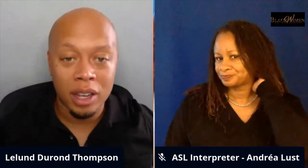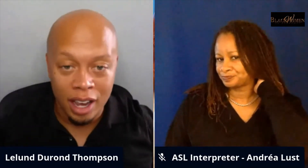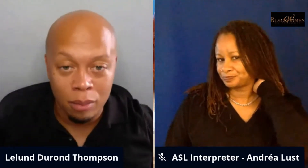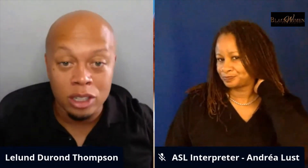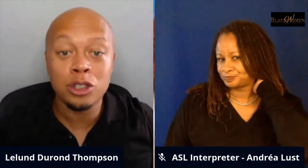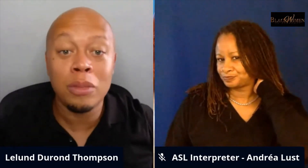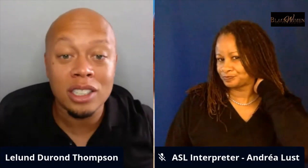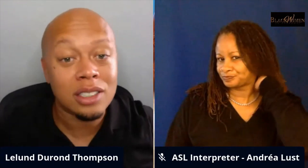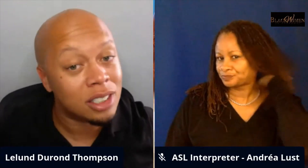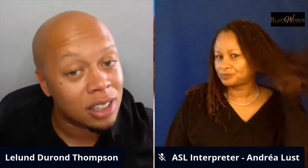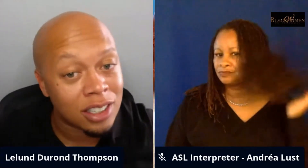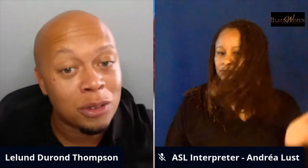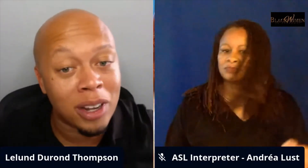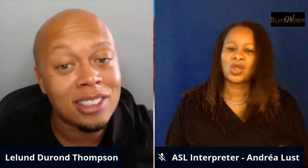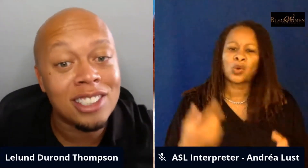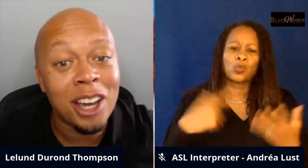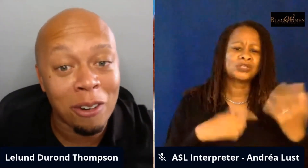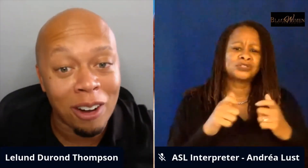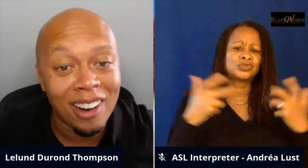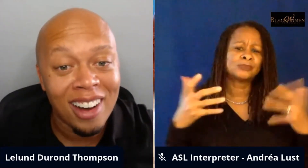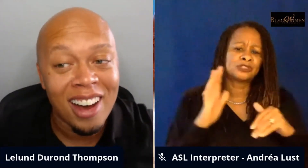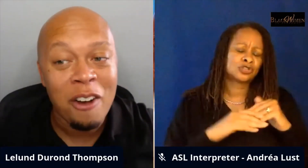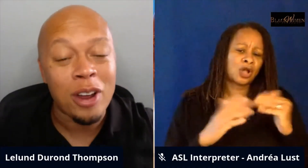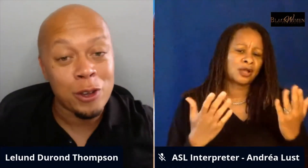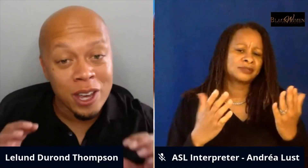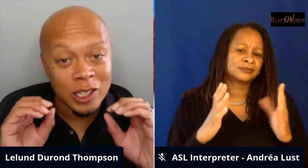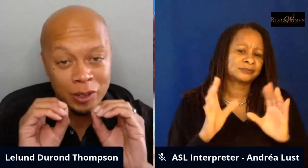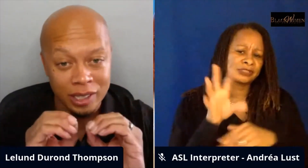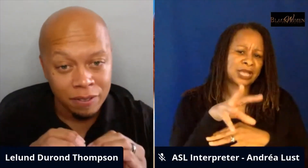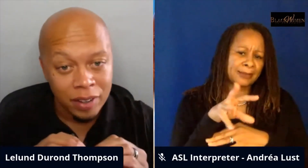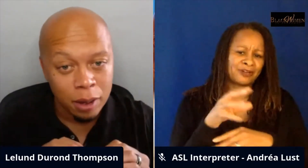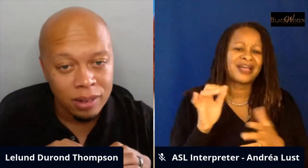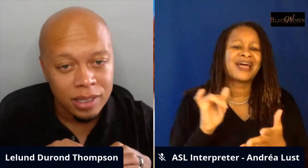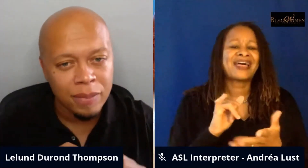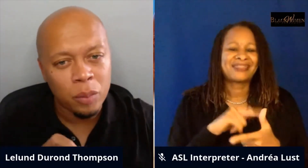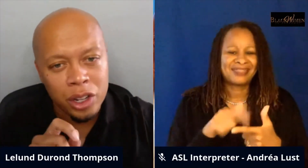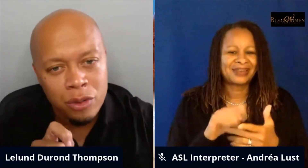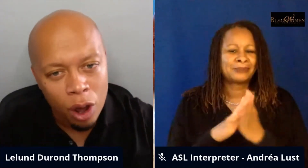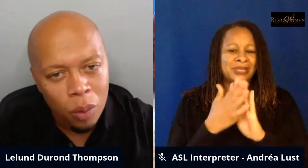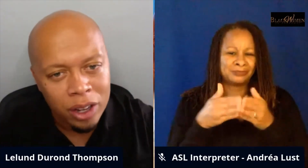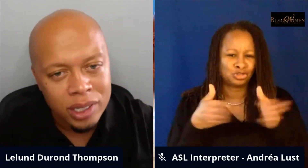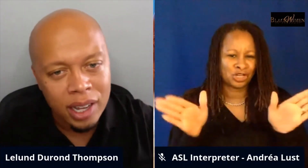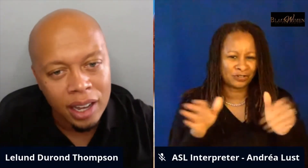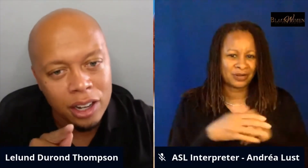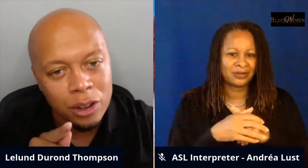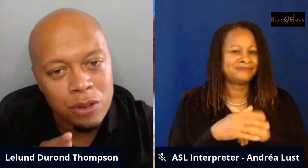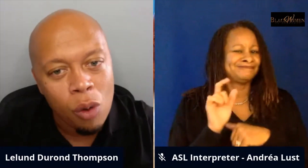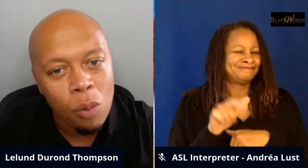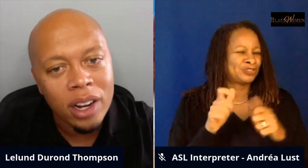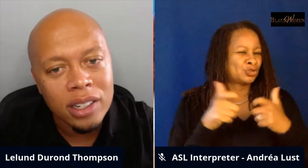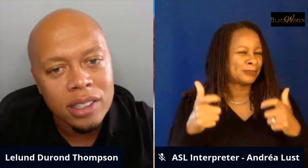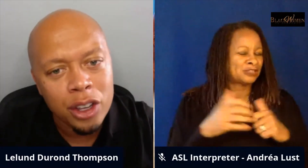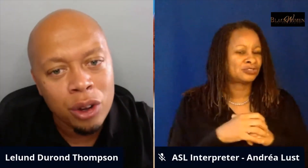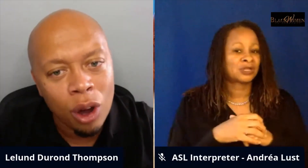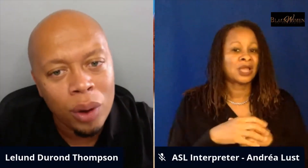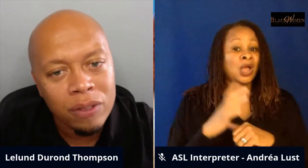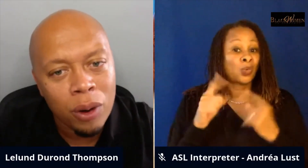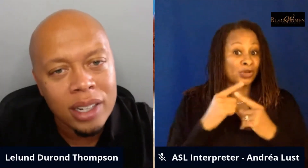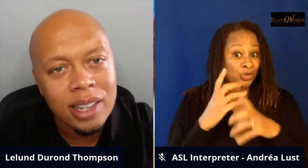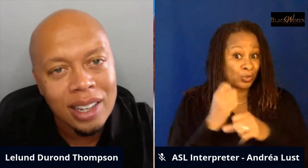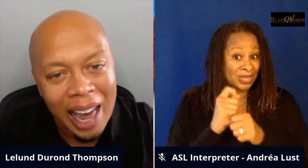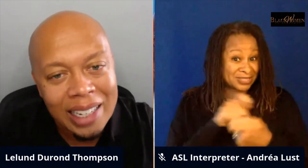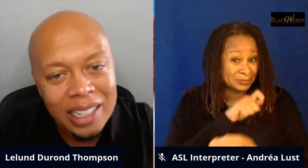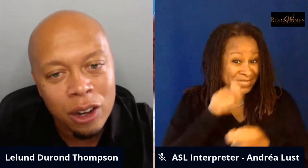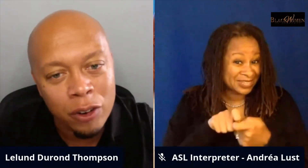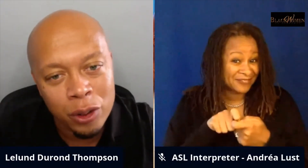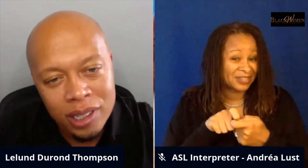much on camera? Too much is when it's general. When you get specific about something, when you know what you're saying and you know what it is that you're going for,